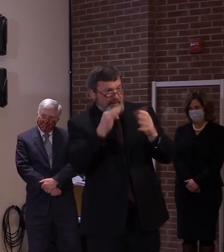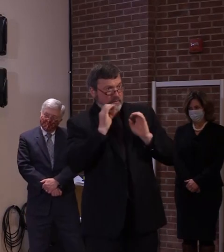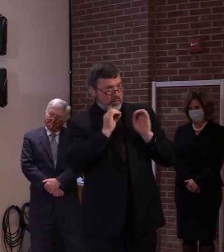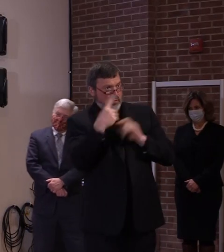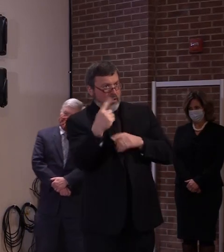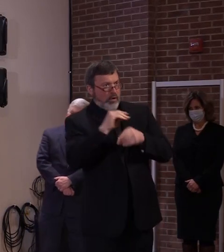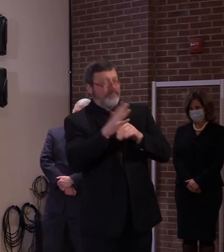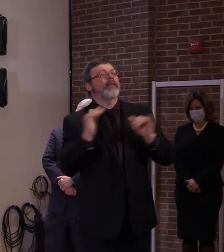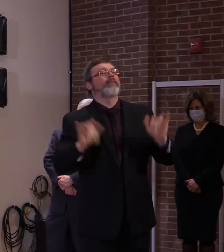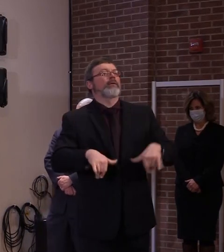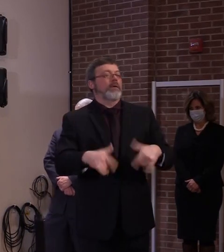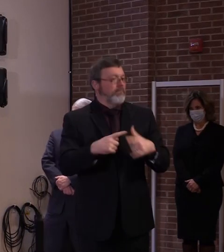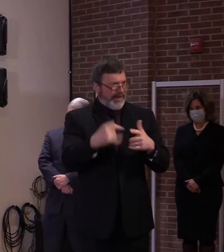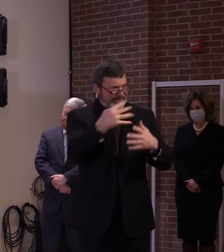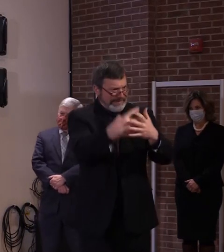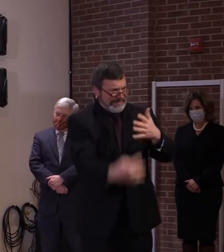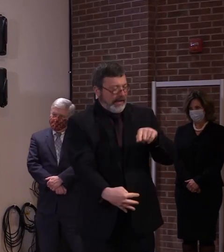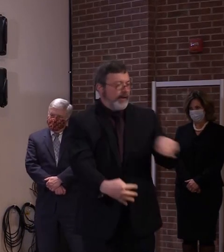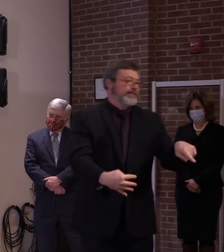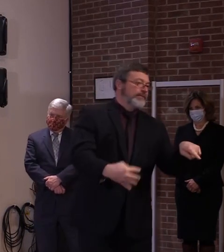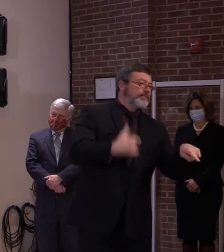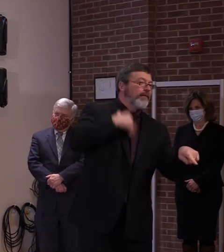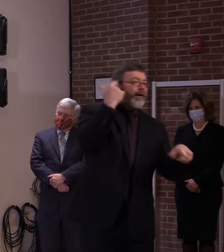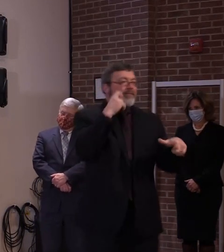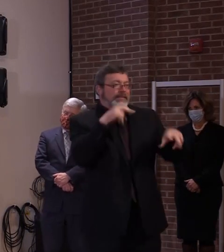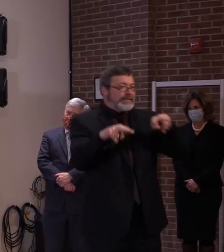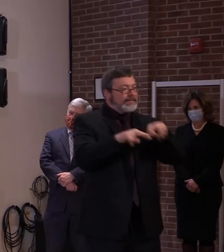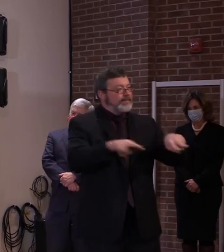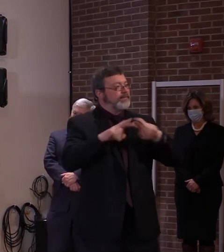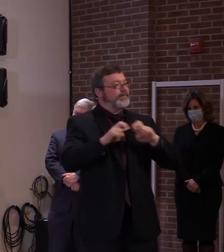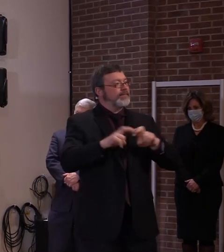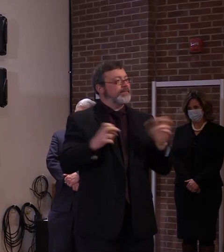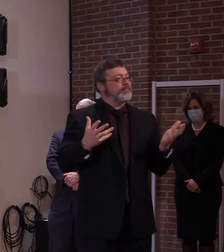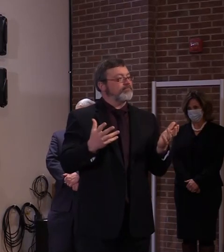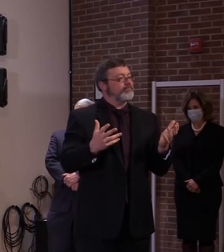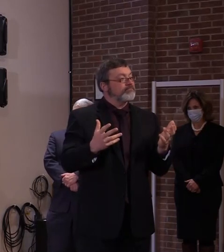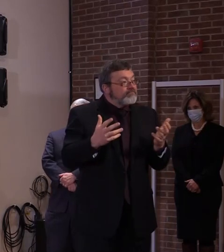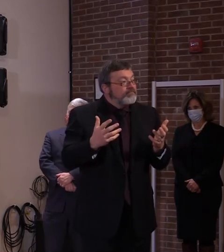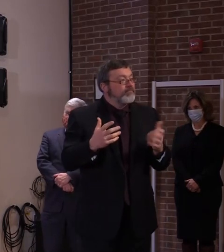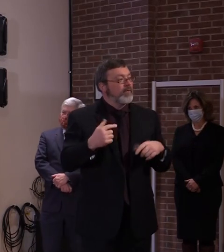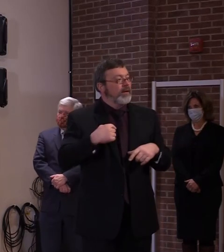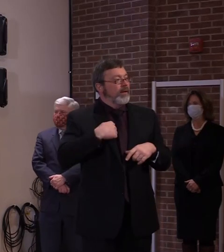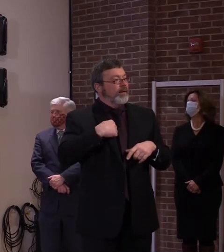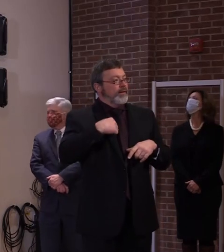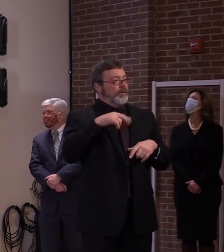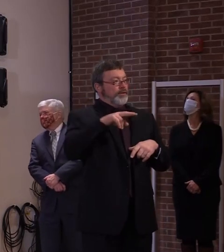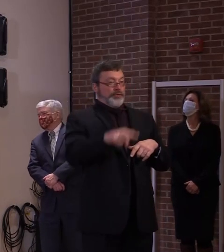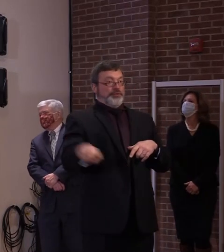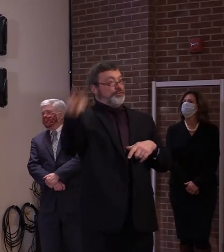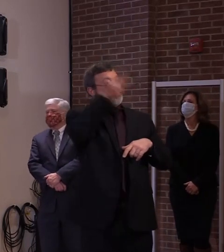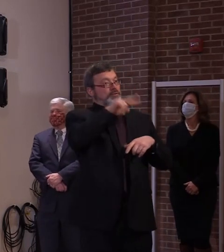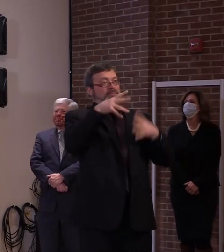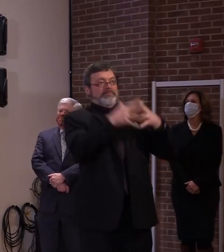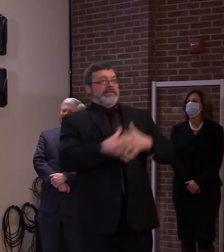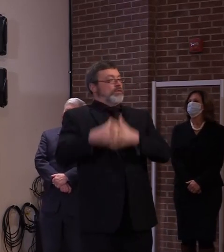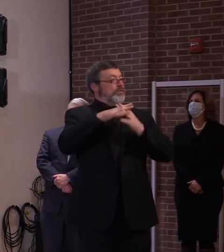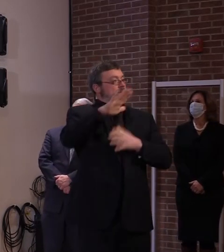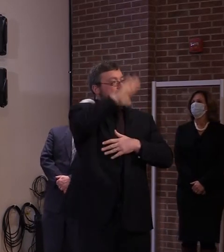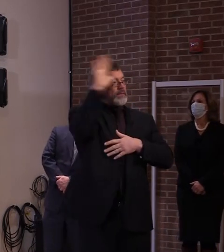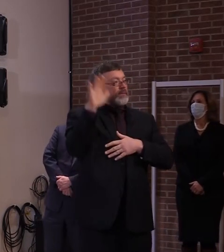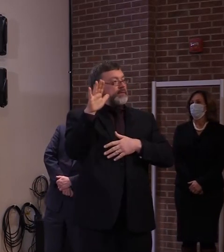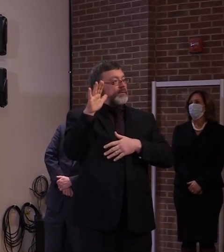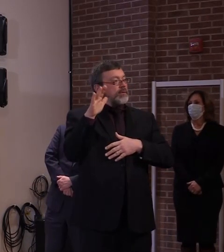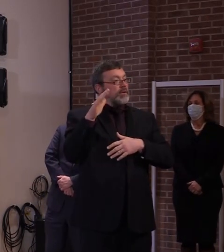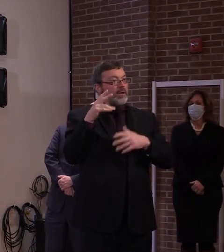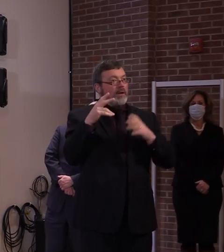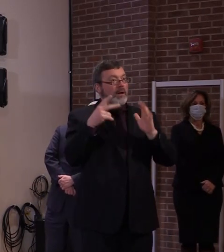believe that's the guideline that we use so that we wouldn't be accused of hiding anything. So Dr.